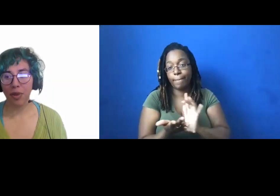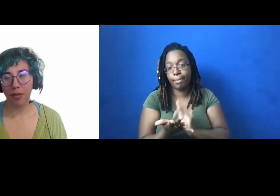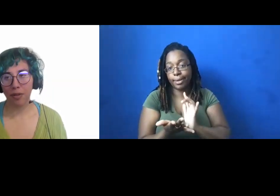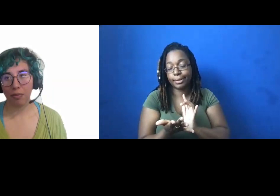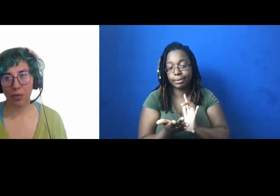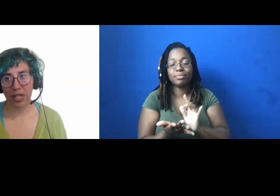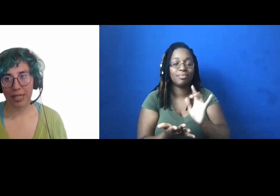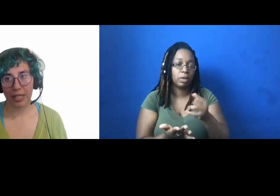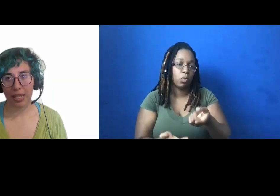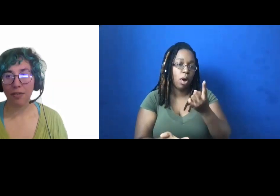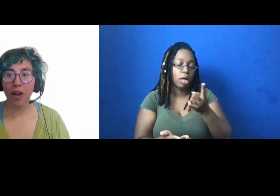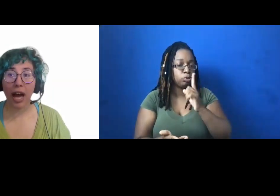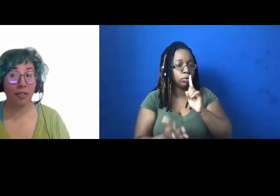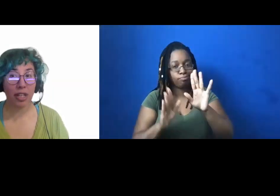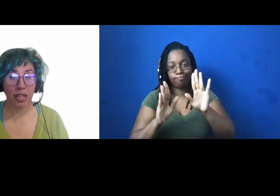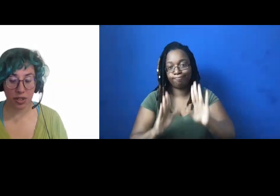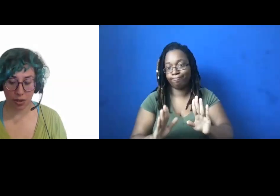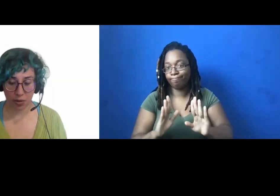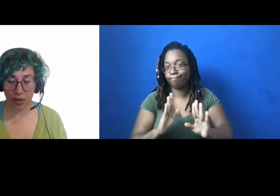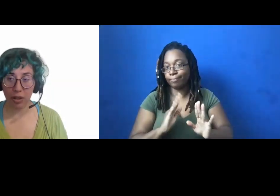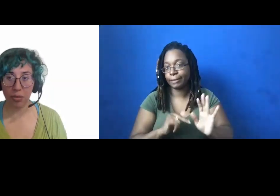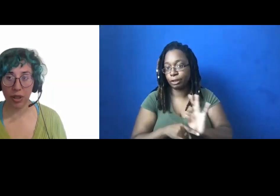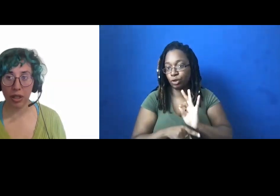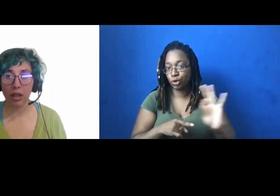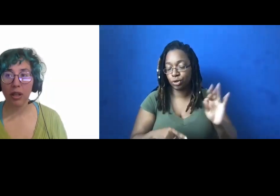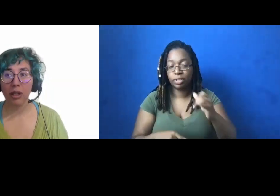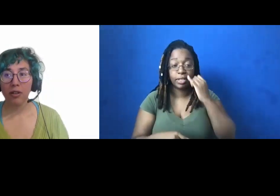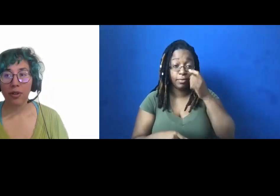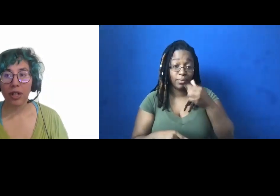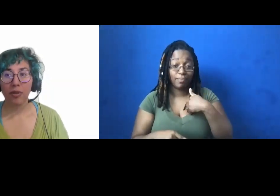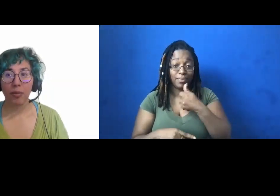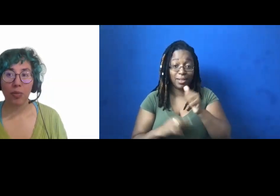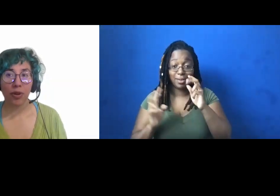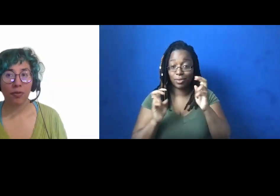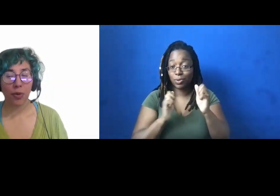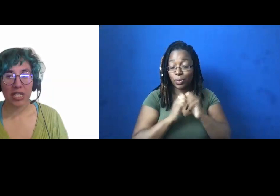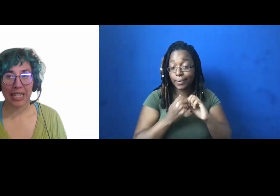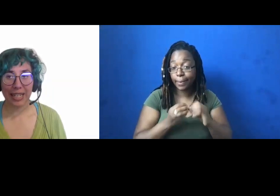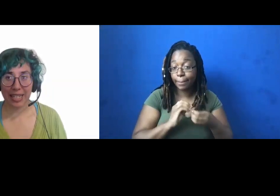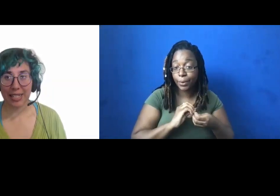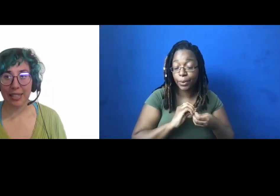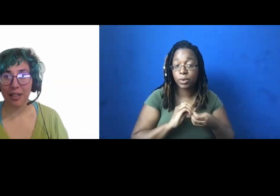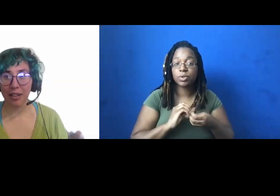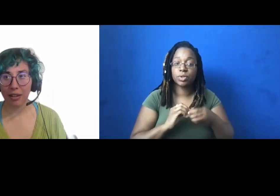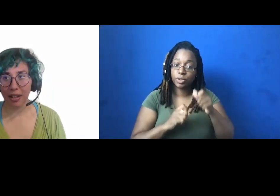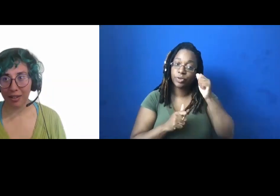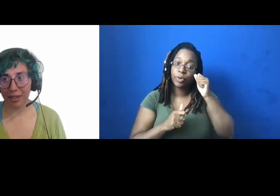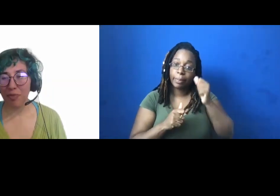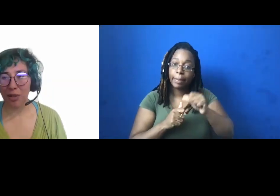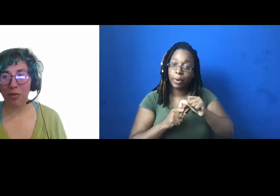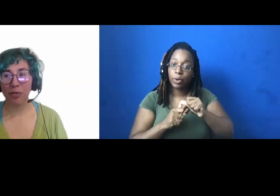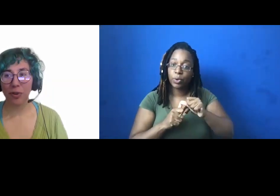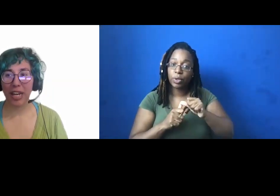is one of the greatest things. If you have any issues with the numbering, remember 14 is